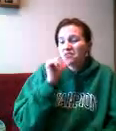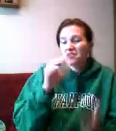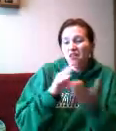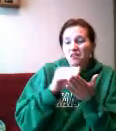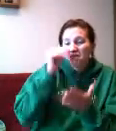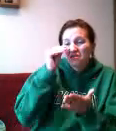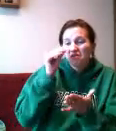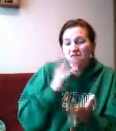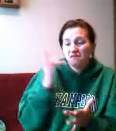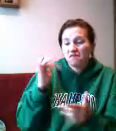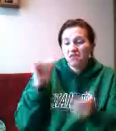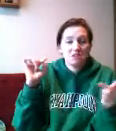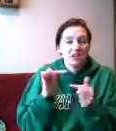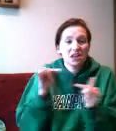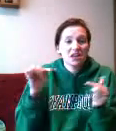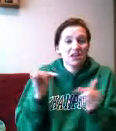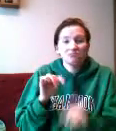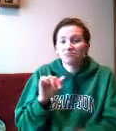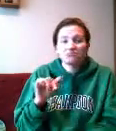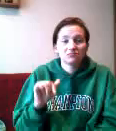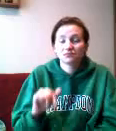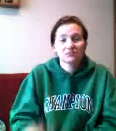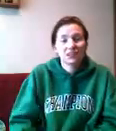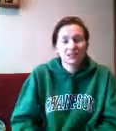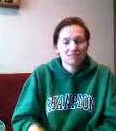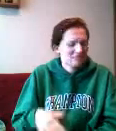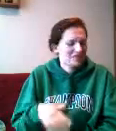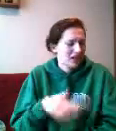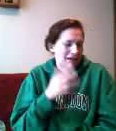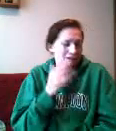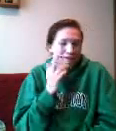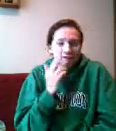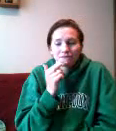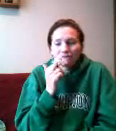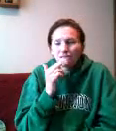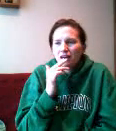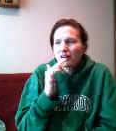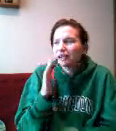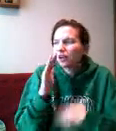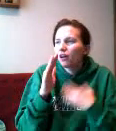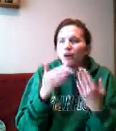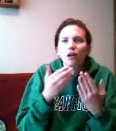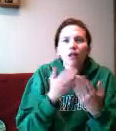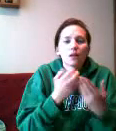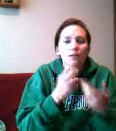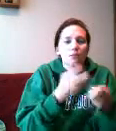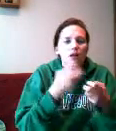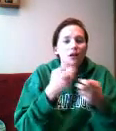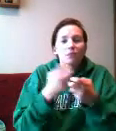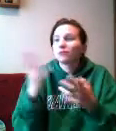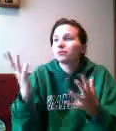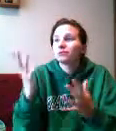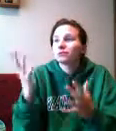anything It's kinda funny with all this commotion Guess they've got